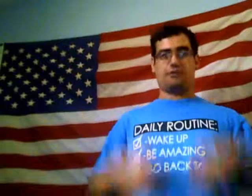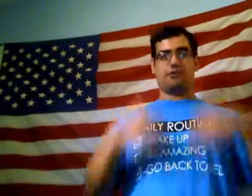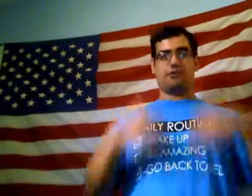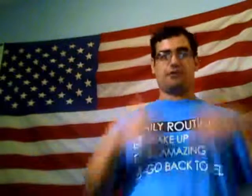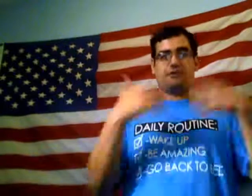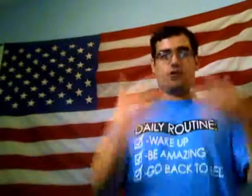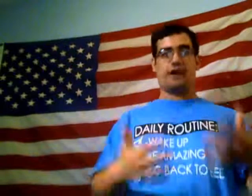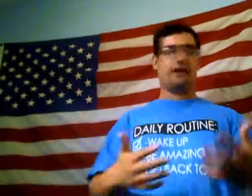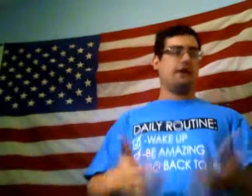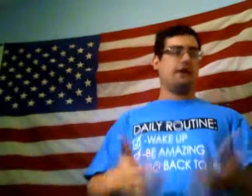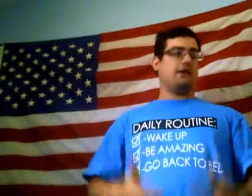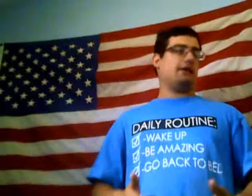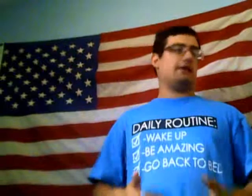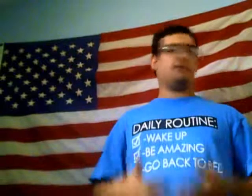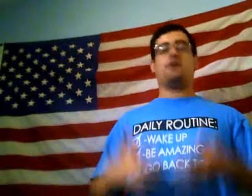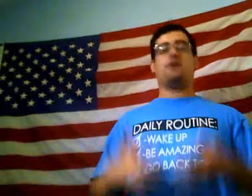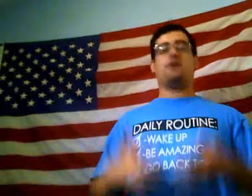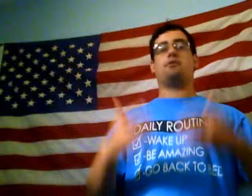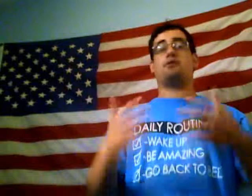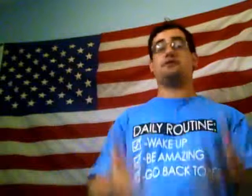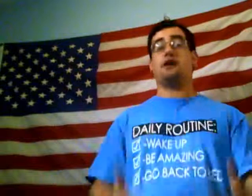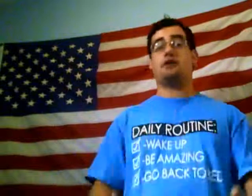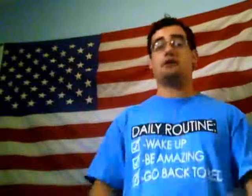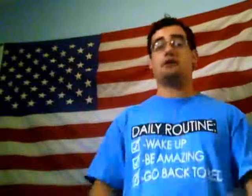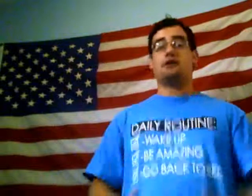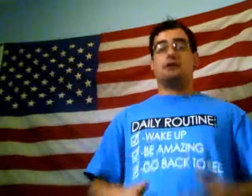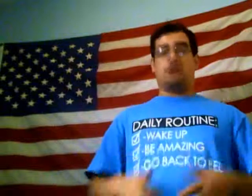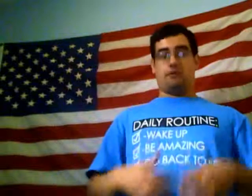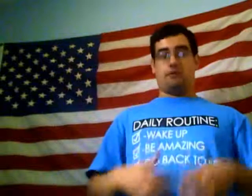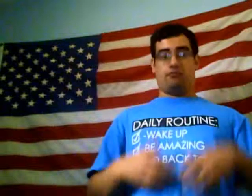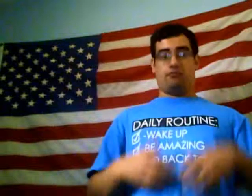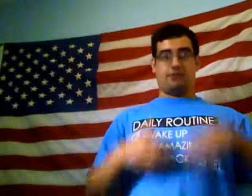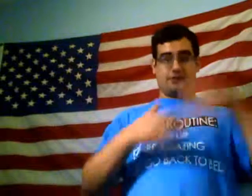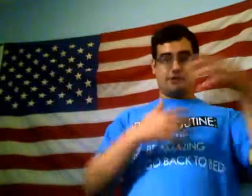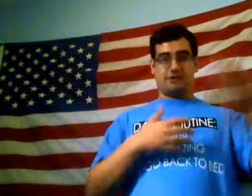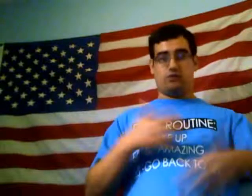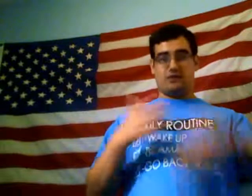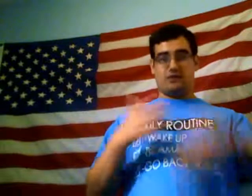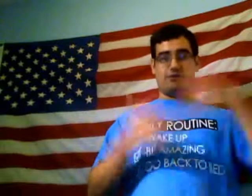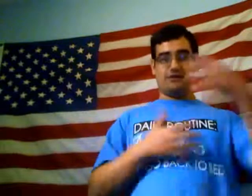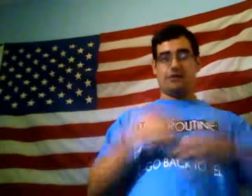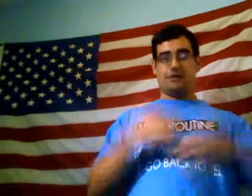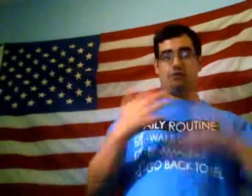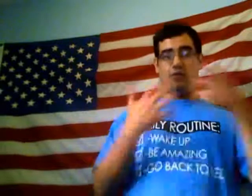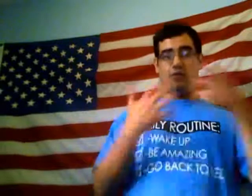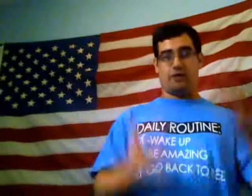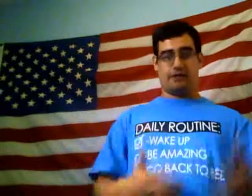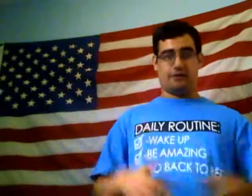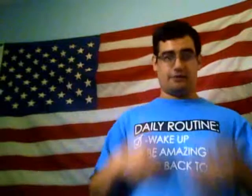and the progressive way. Like, if you look at the progressive era, this is what it's basically promoting, you